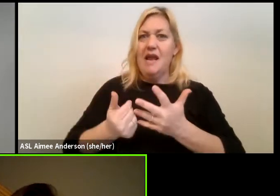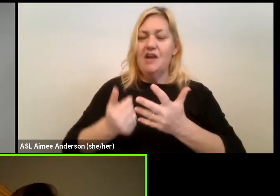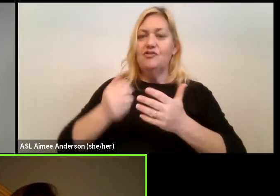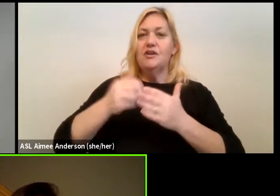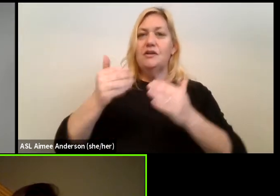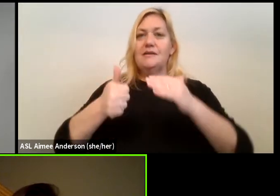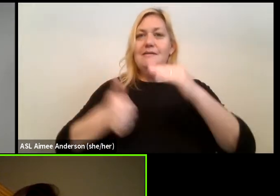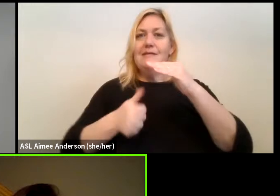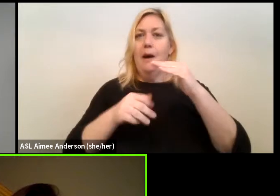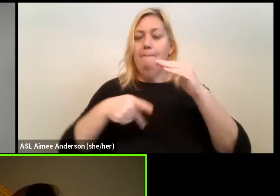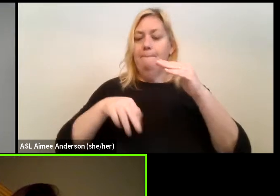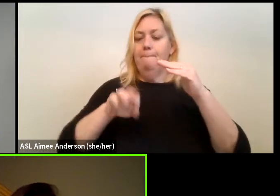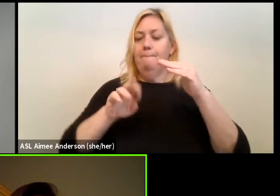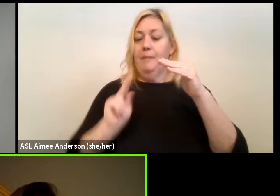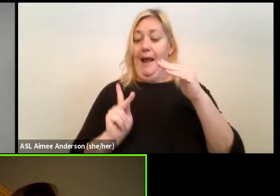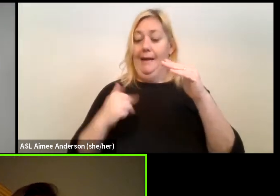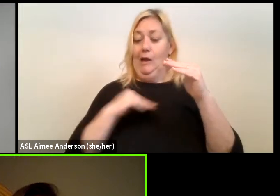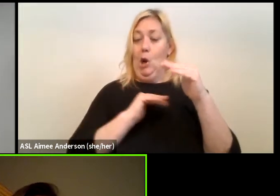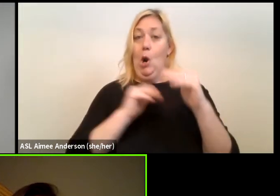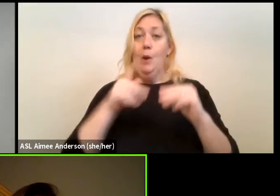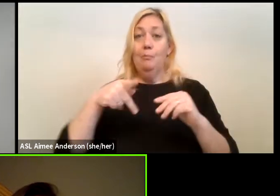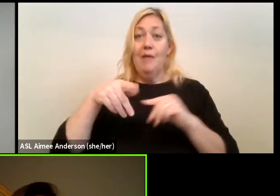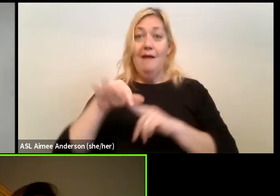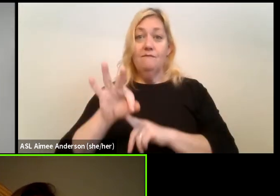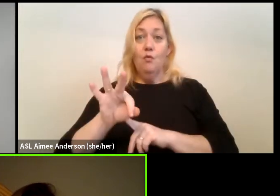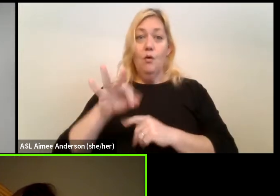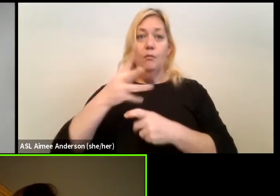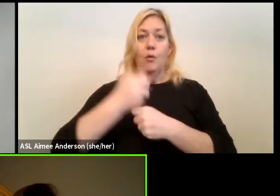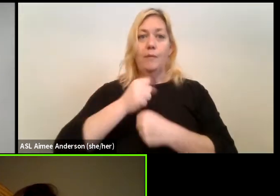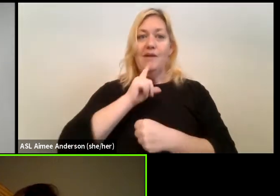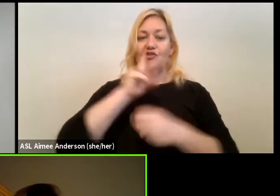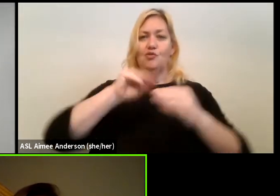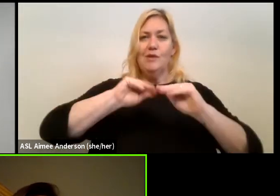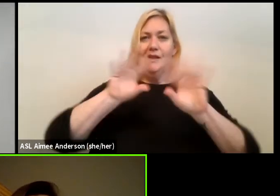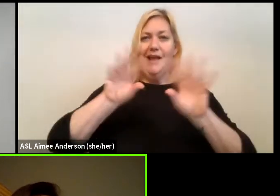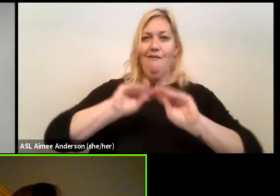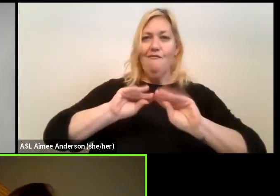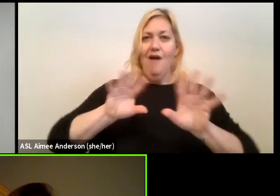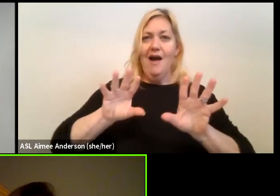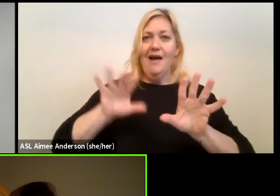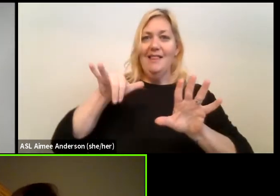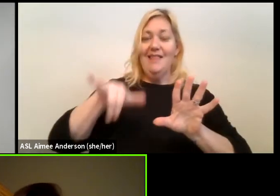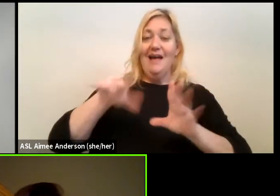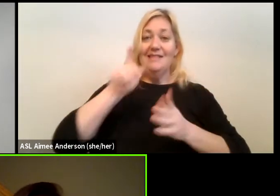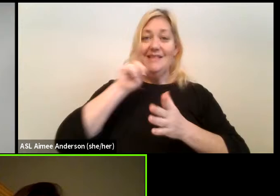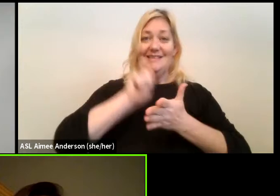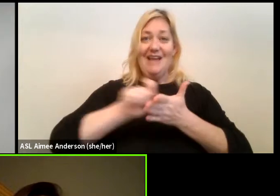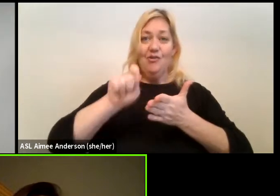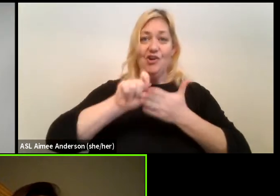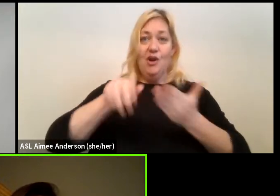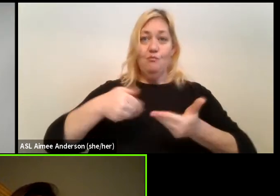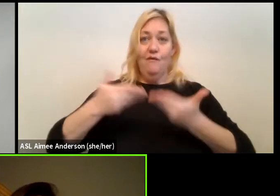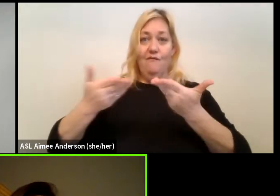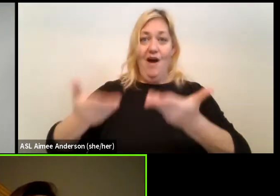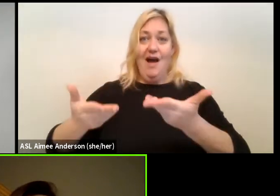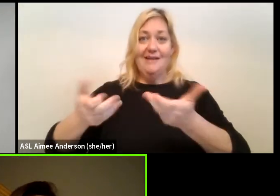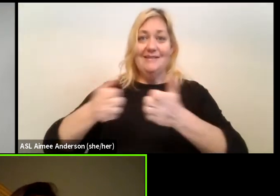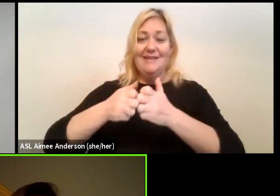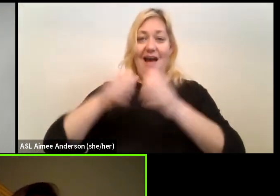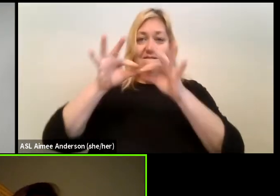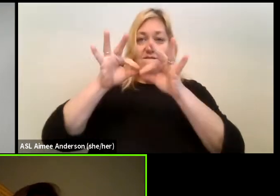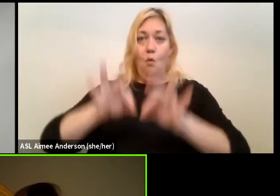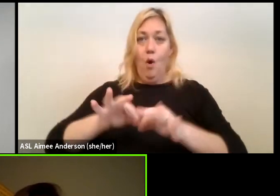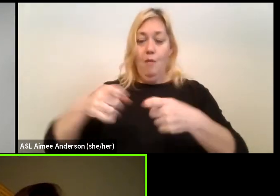subplank in our platform. So I just want to make sure we're clarifying that the secretary provides that form